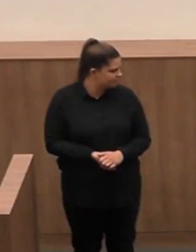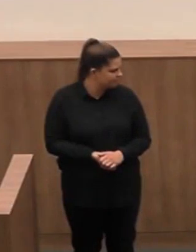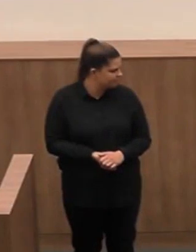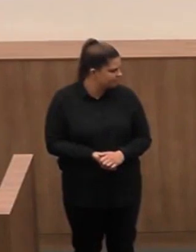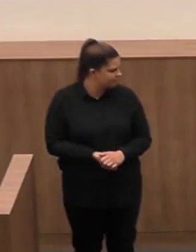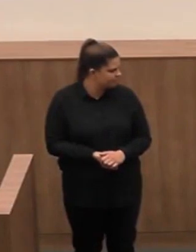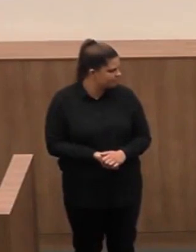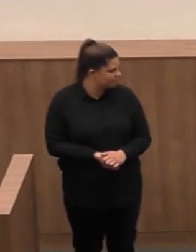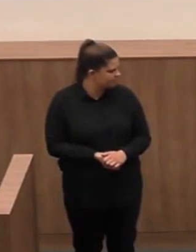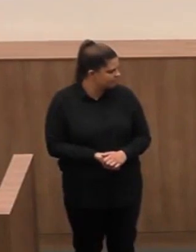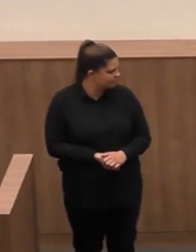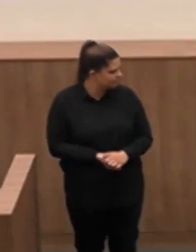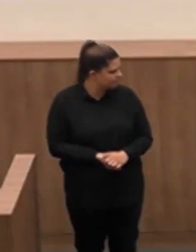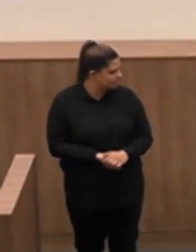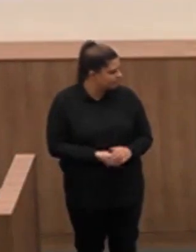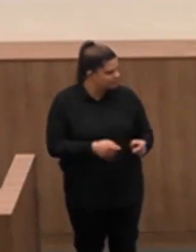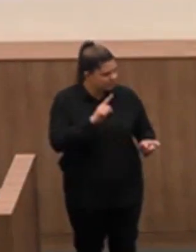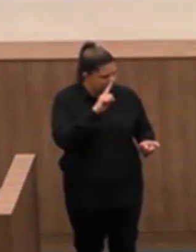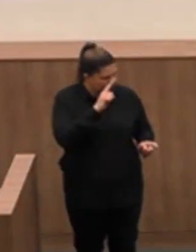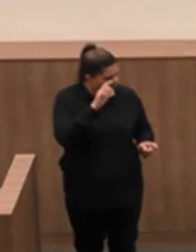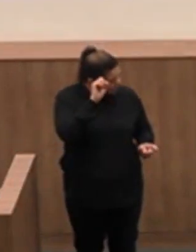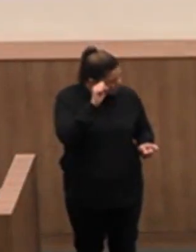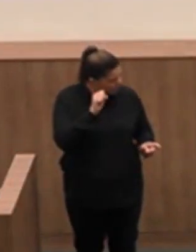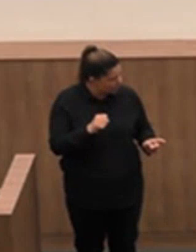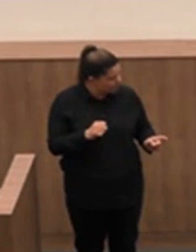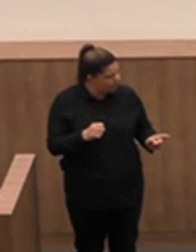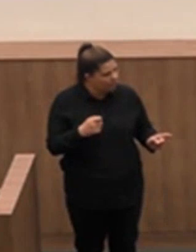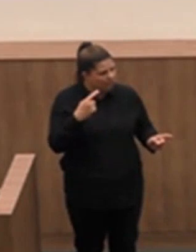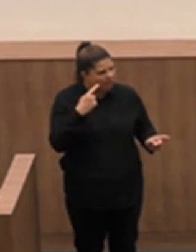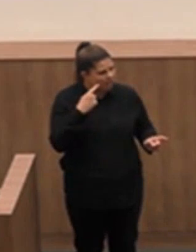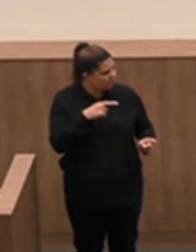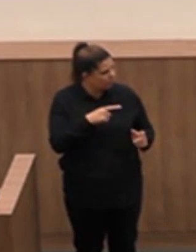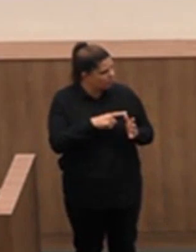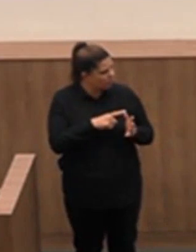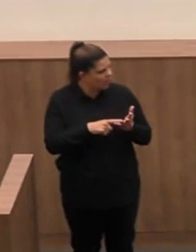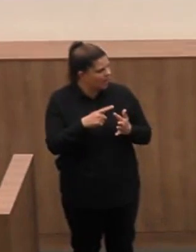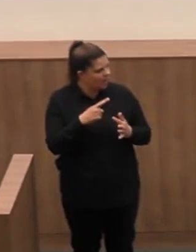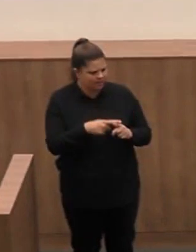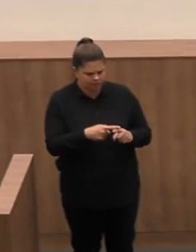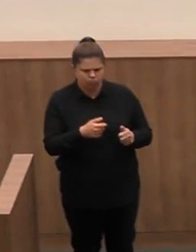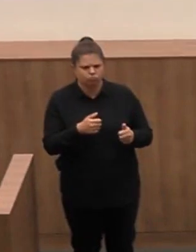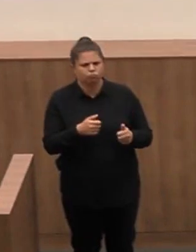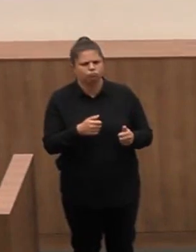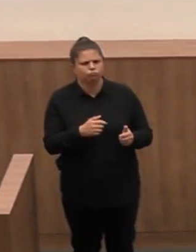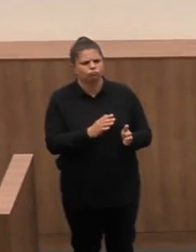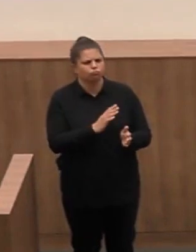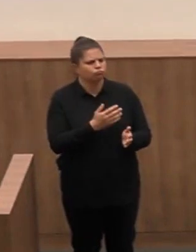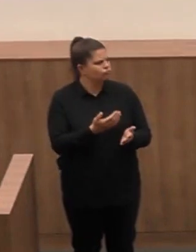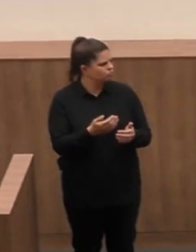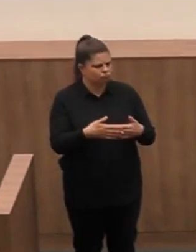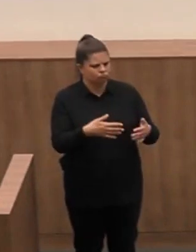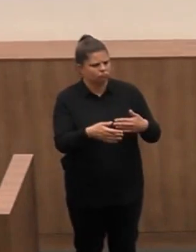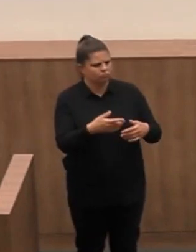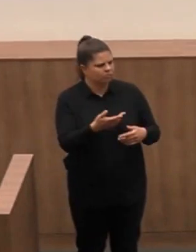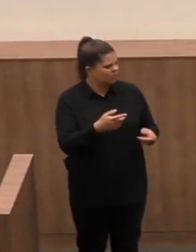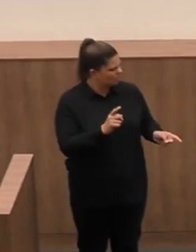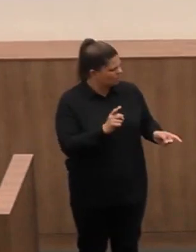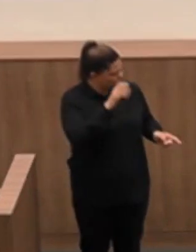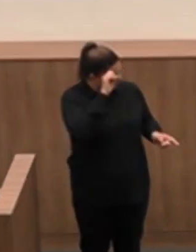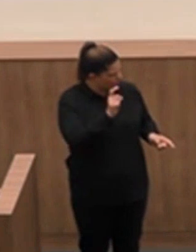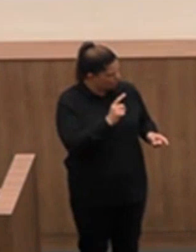Can't remember. I think you might have, I think you and Alex jumped to action. And Alex, do you remember